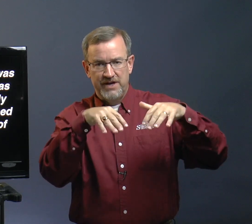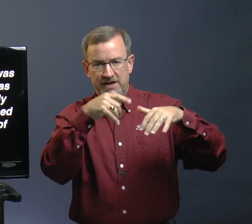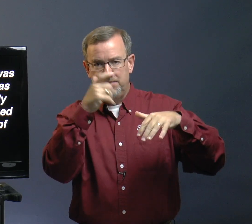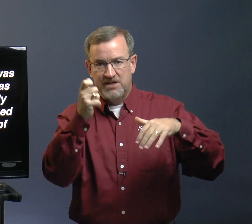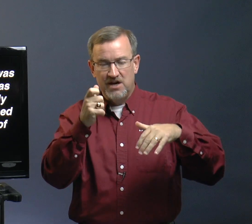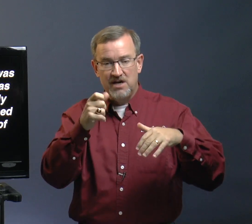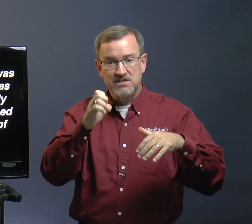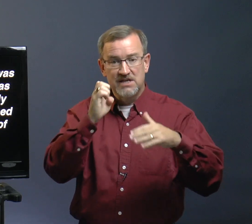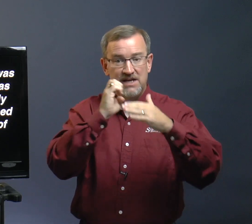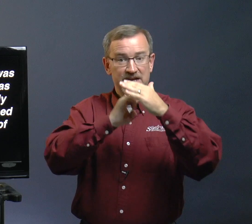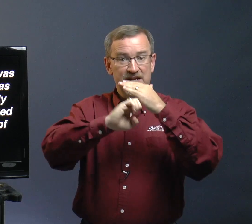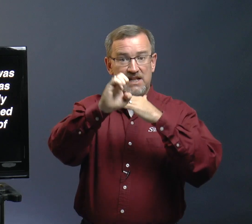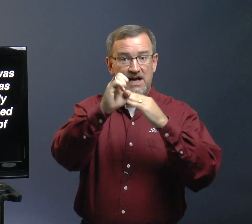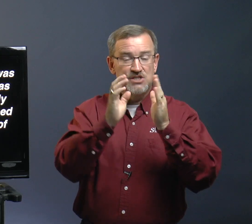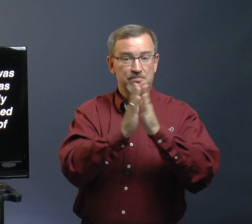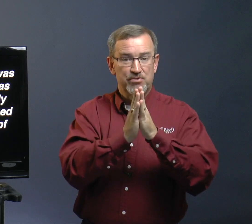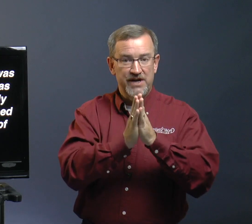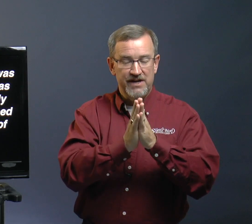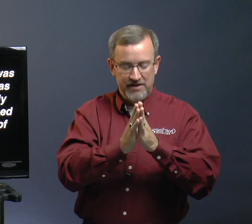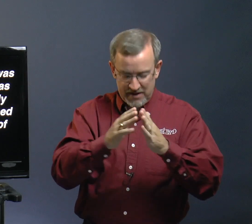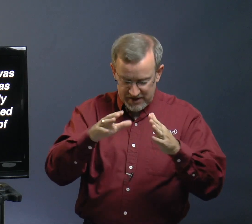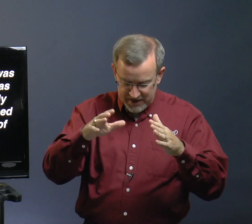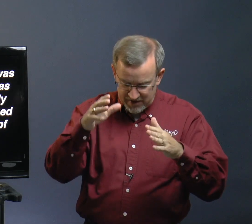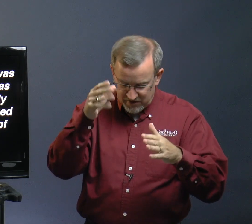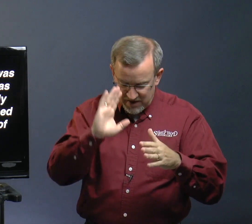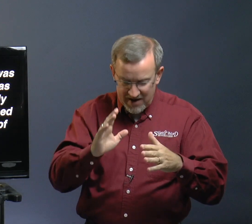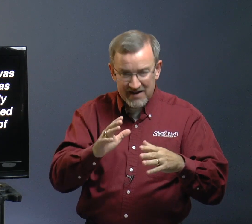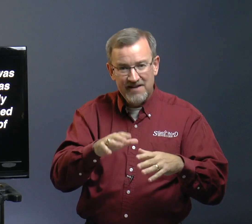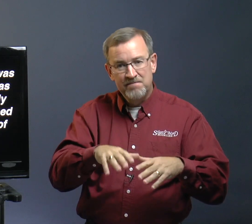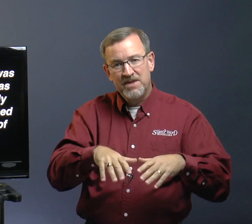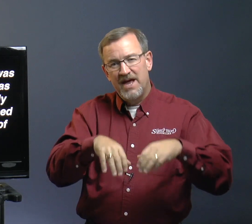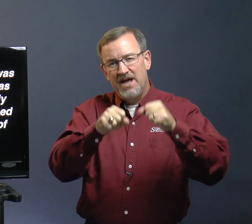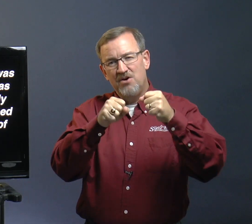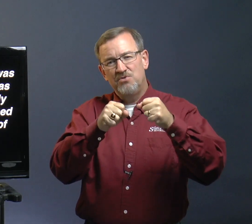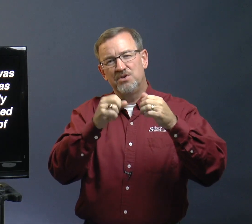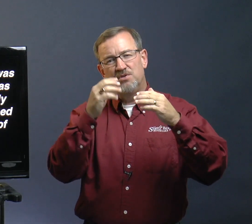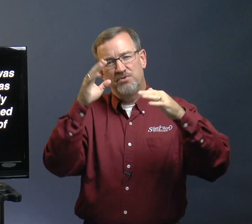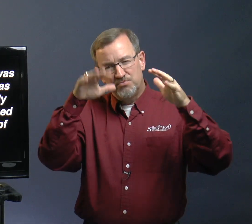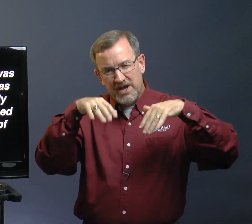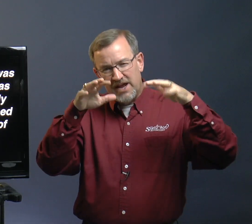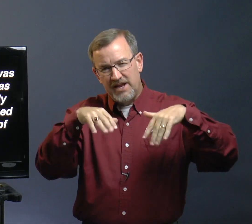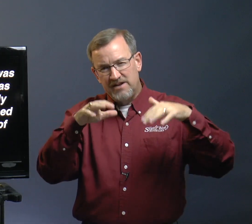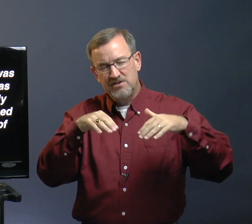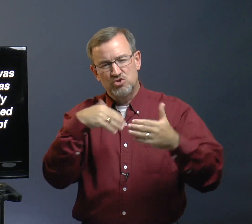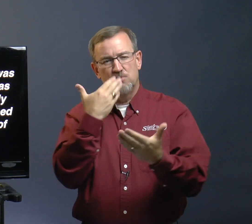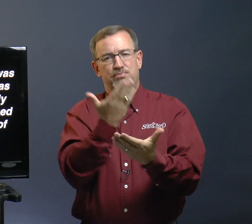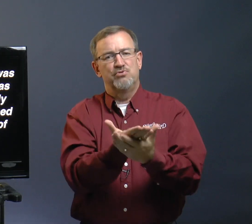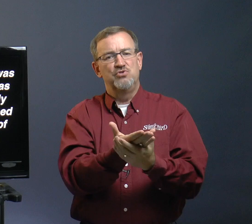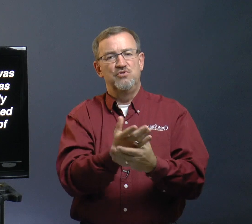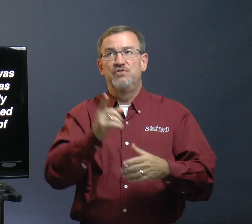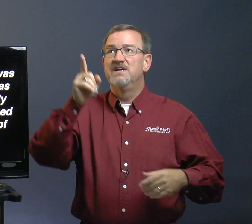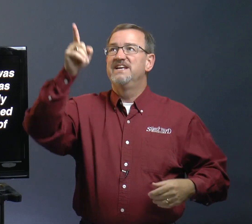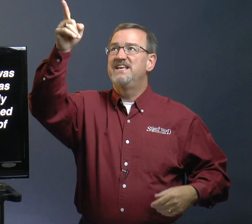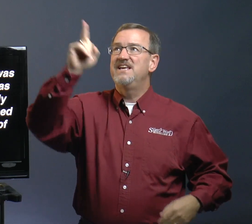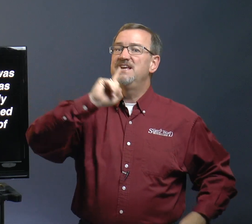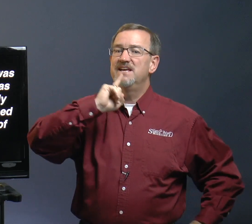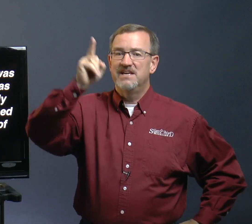rain because Elijah prayed. Now, God held the rain to prove he